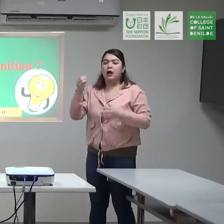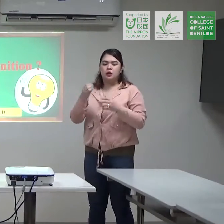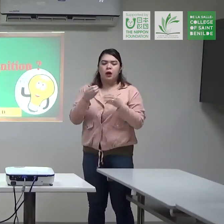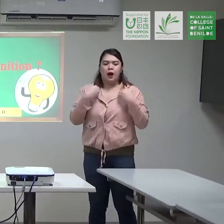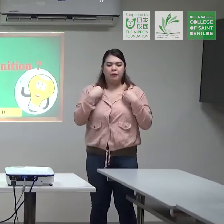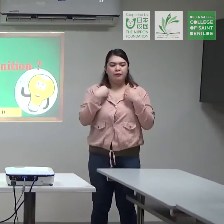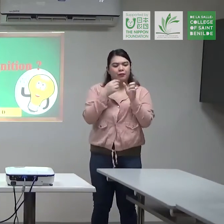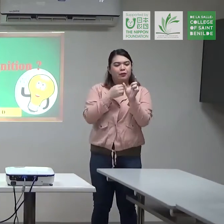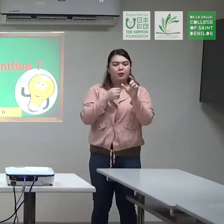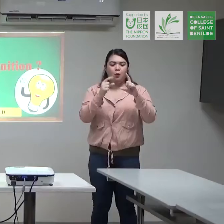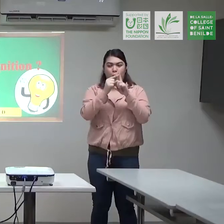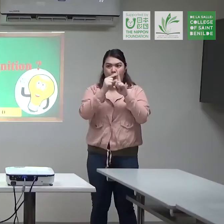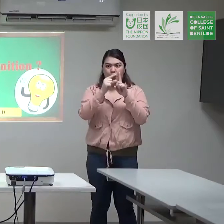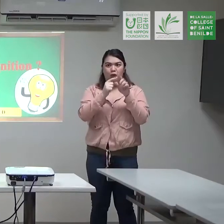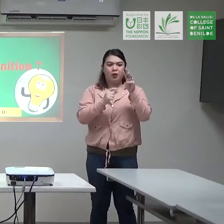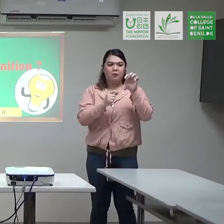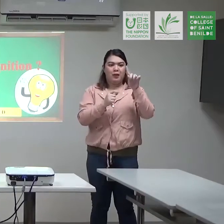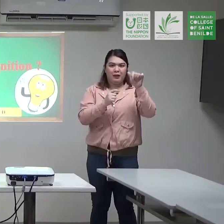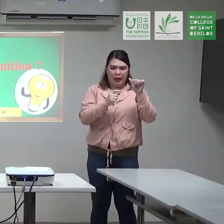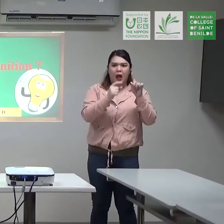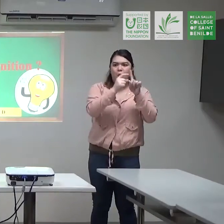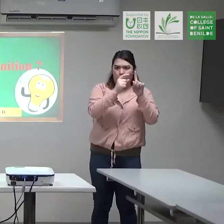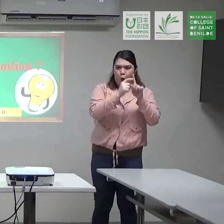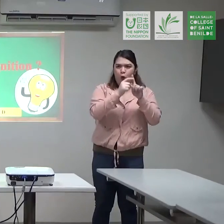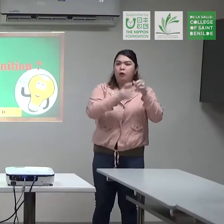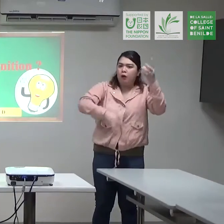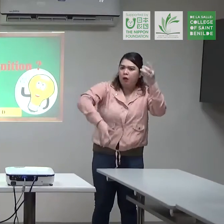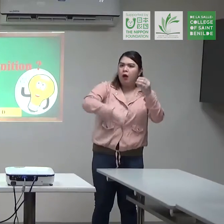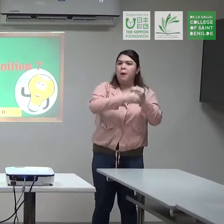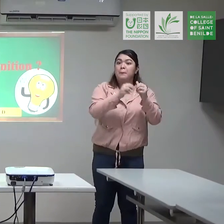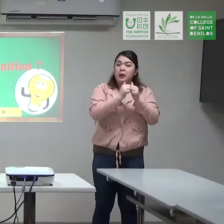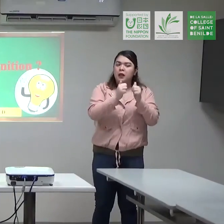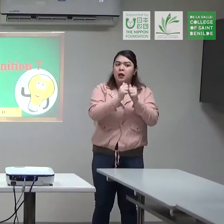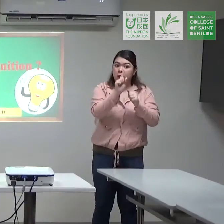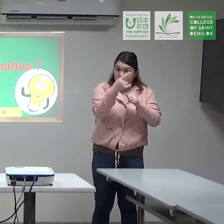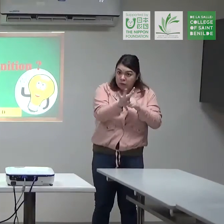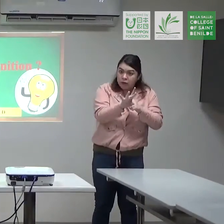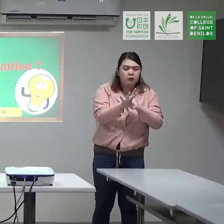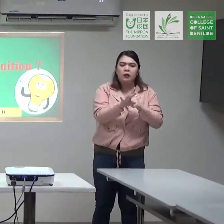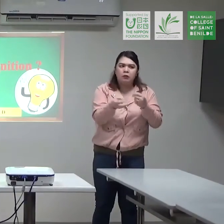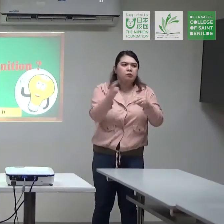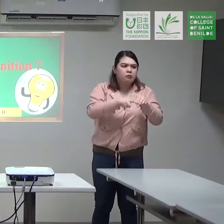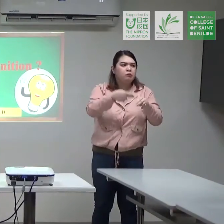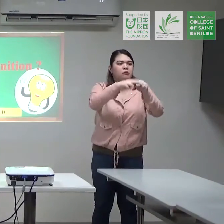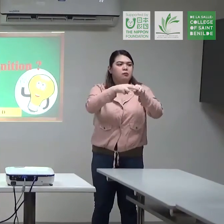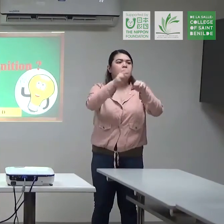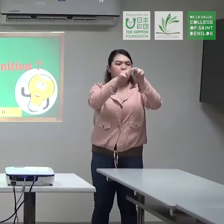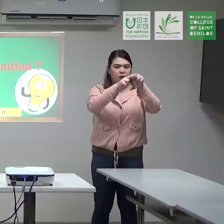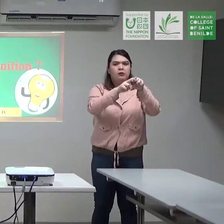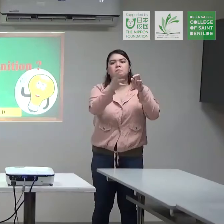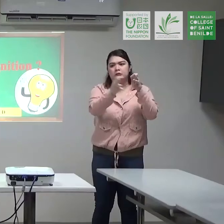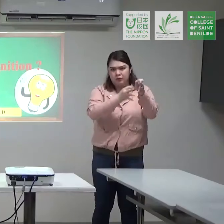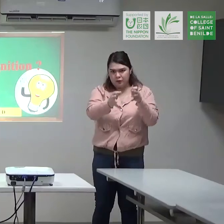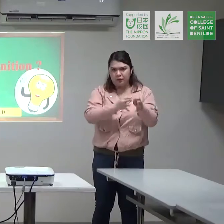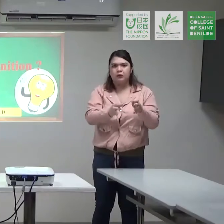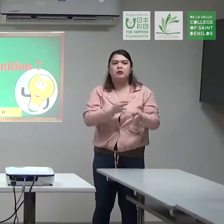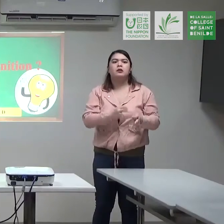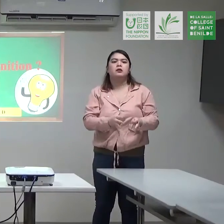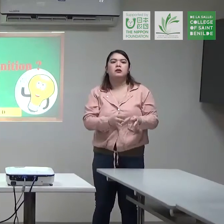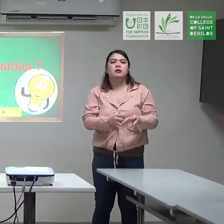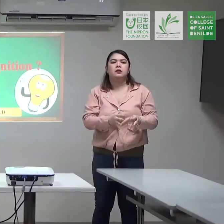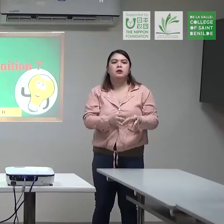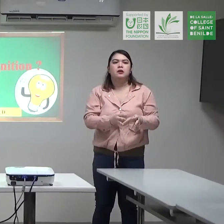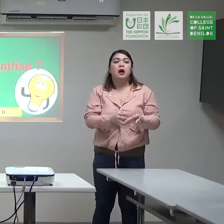Meta is beyond, more than. So beyond what's ordinary. It's